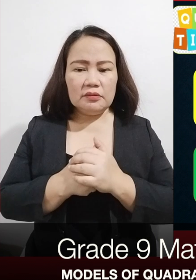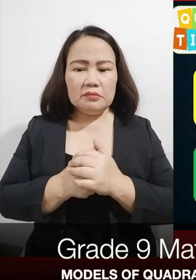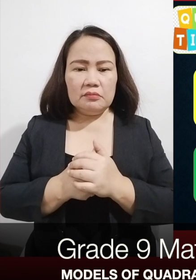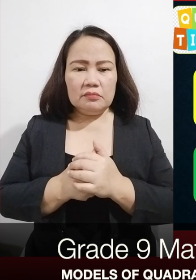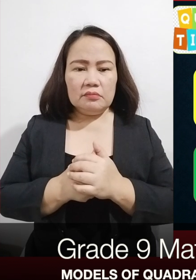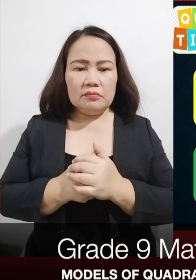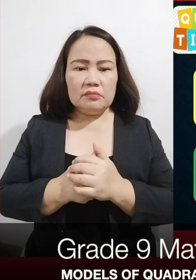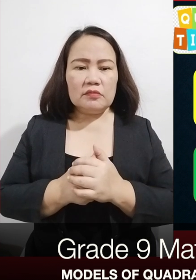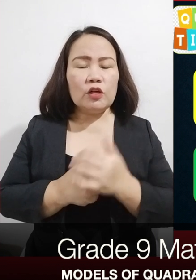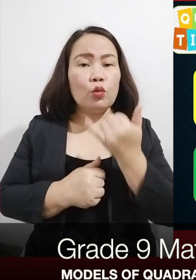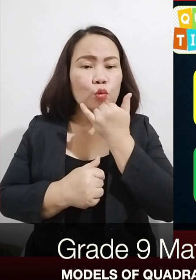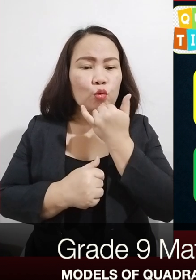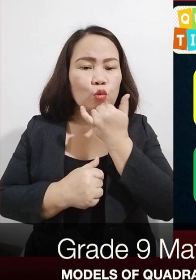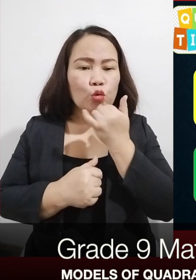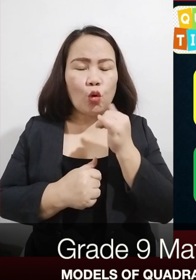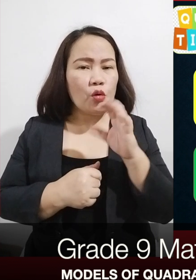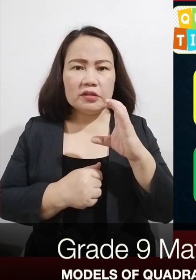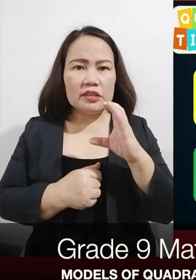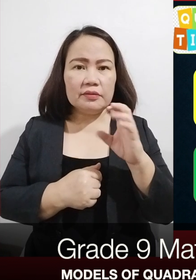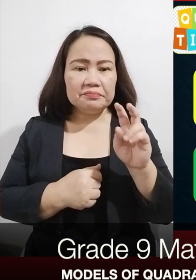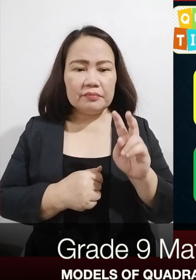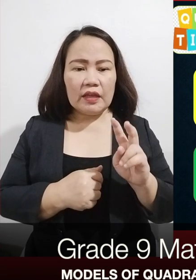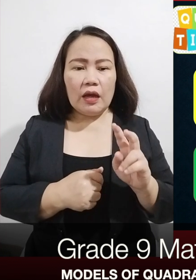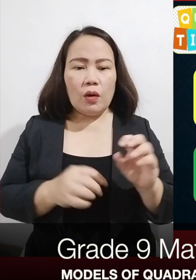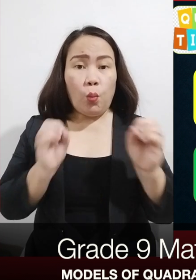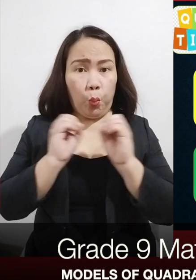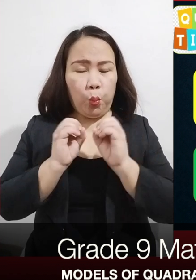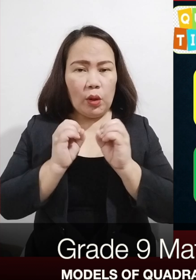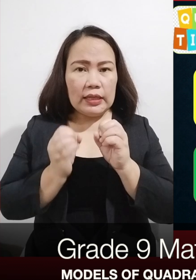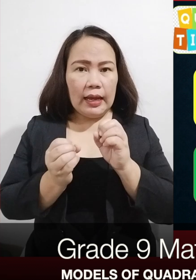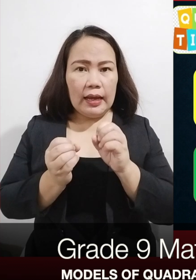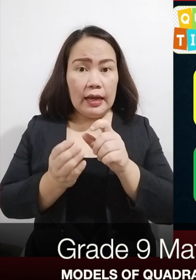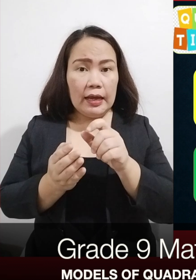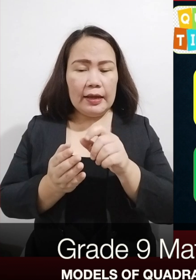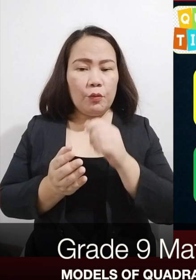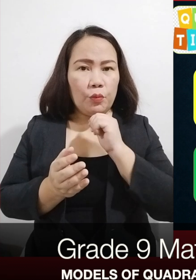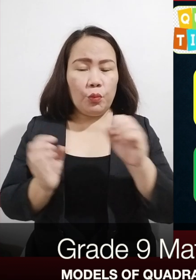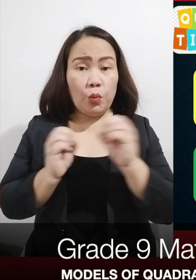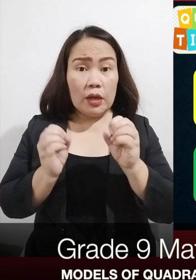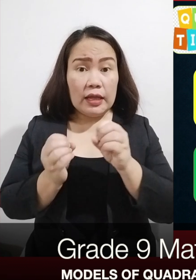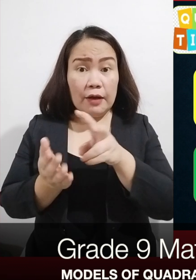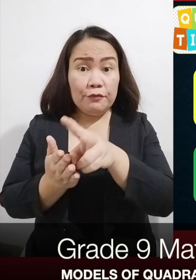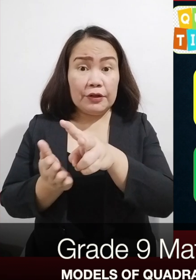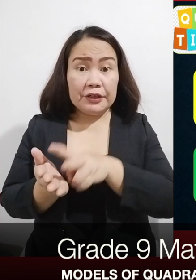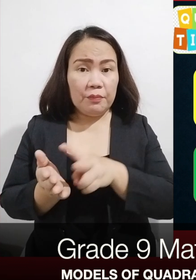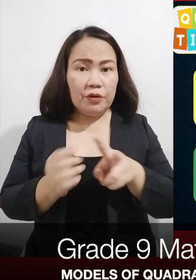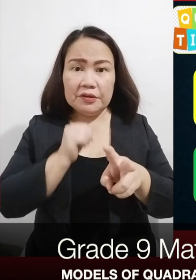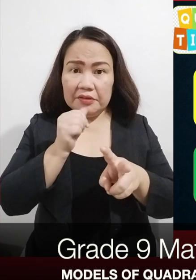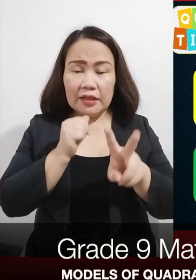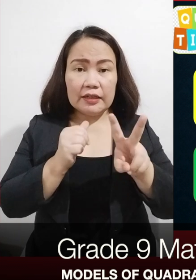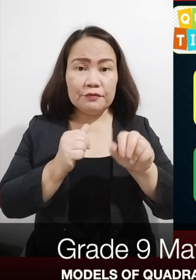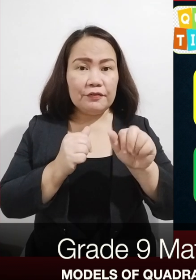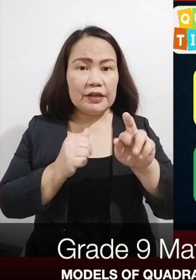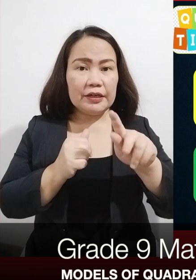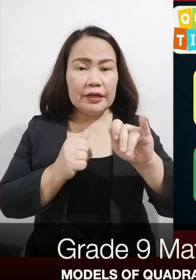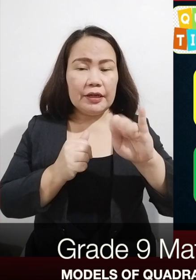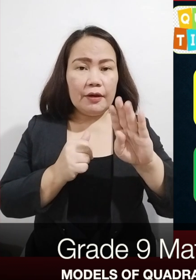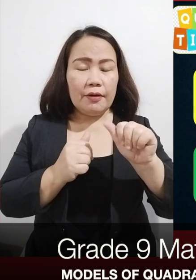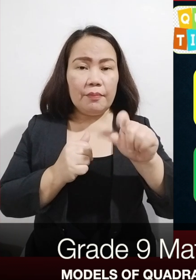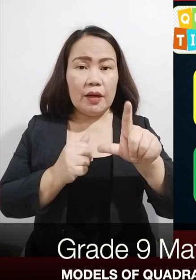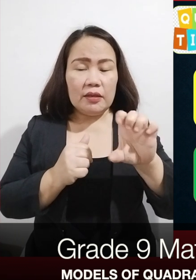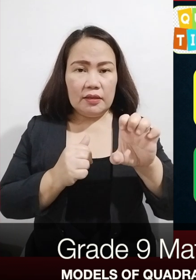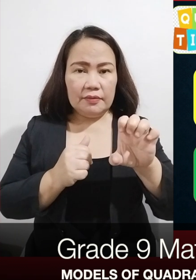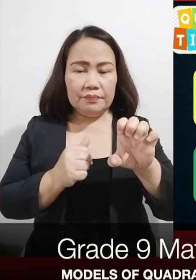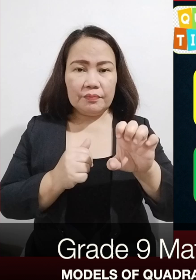ang sagot ay ito. No, ito ha, this is not the answer because this is not hindi ito yung tinitingnan natin. Pag sinabi